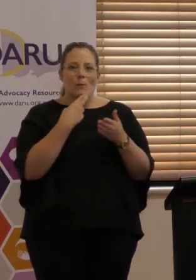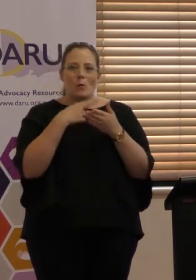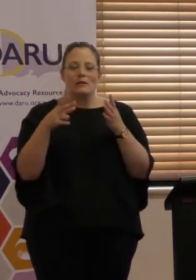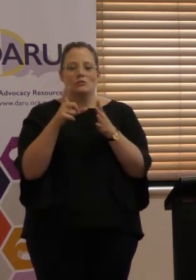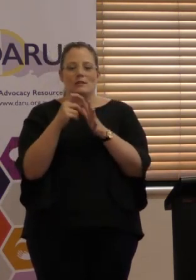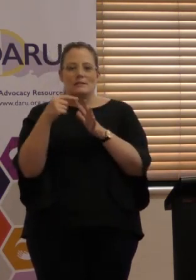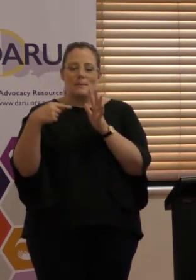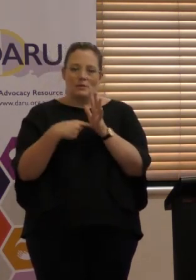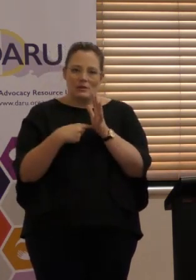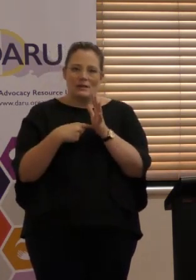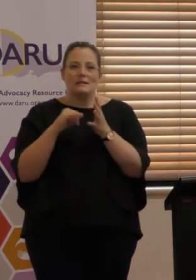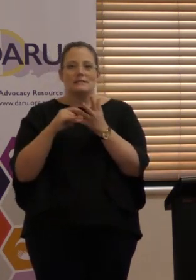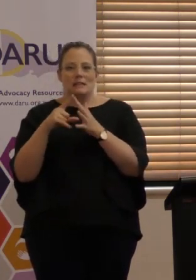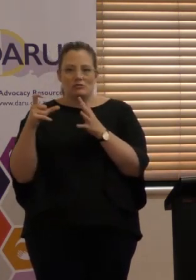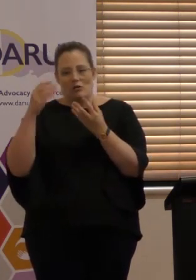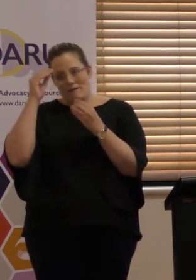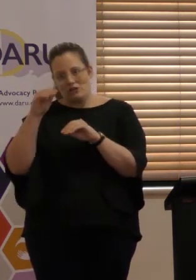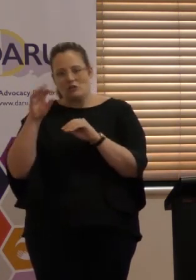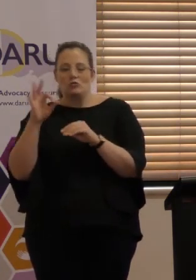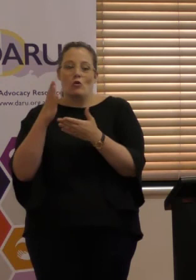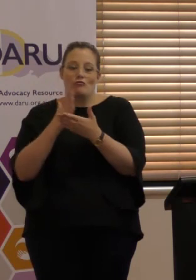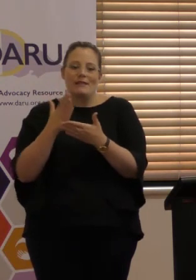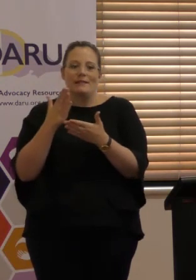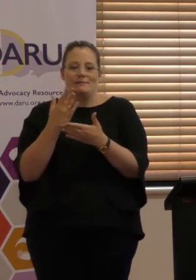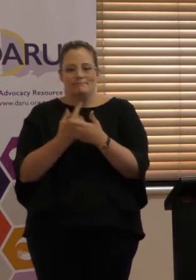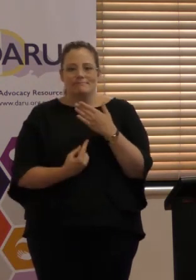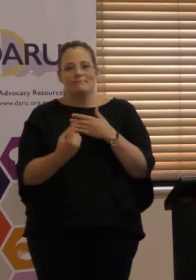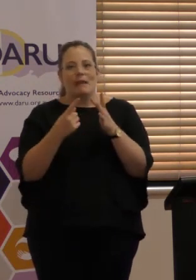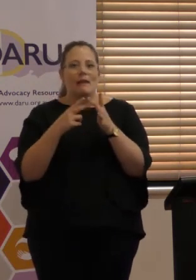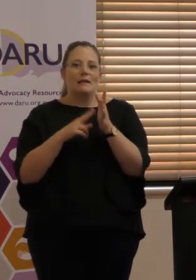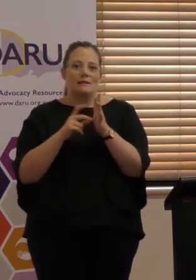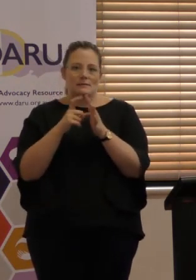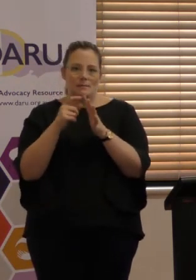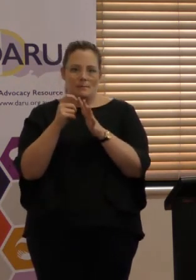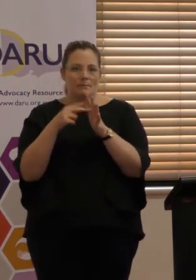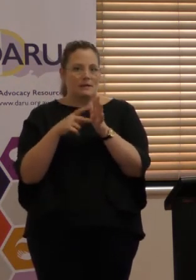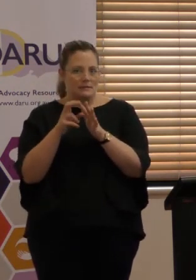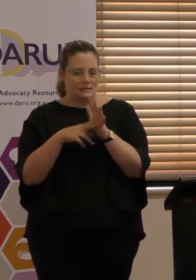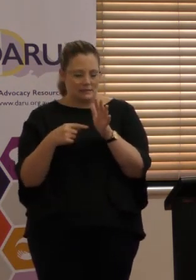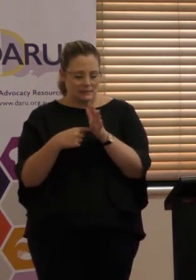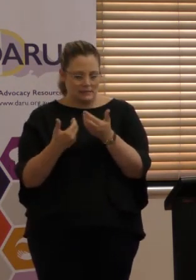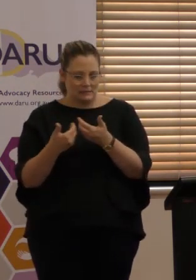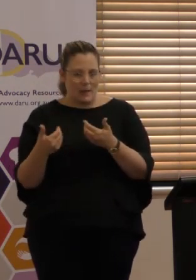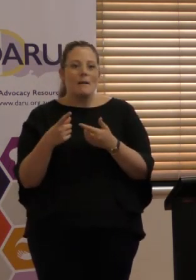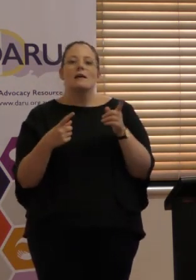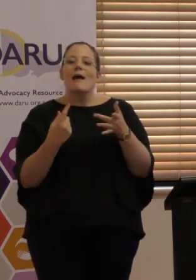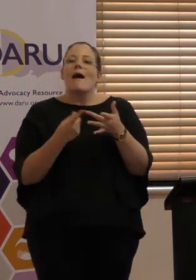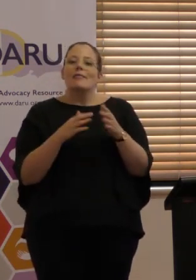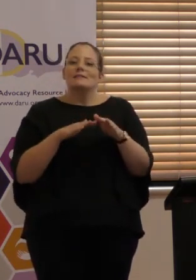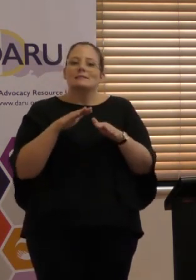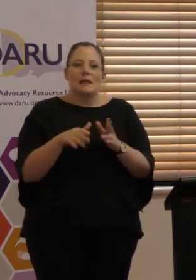not entirely independent. But it's another step for people navigating the school system.